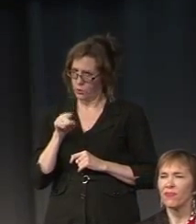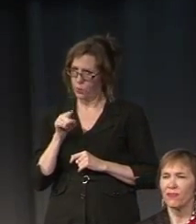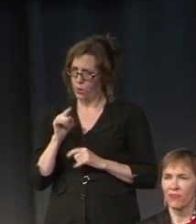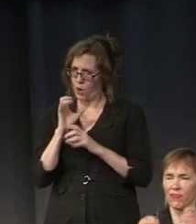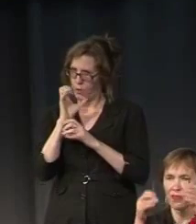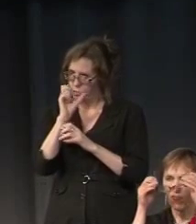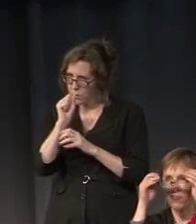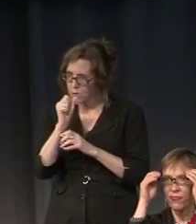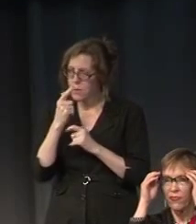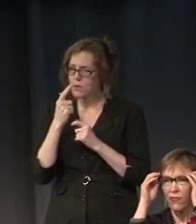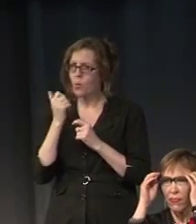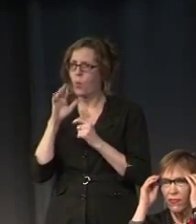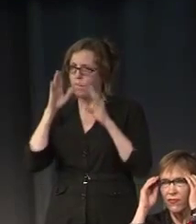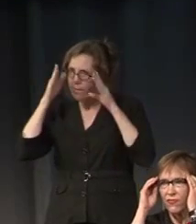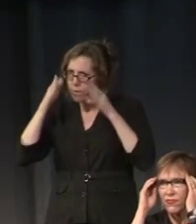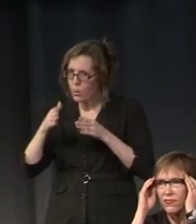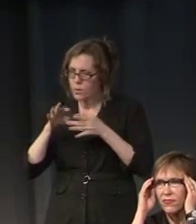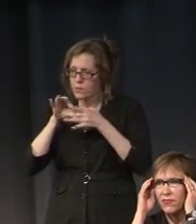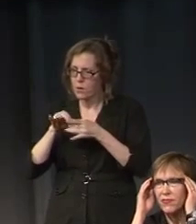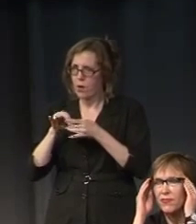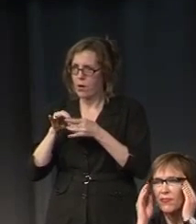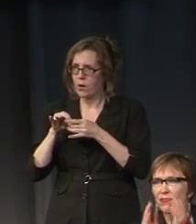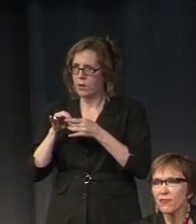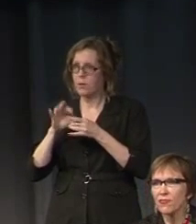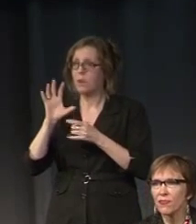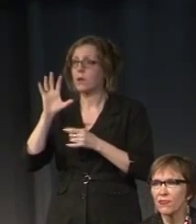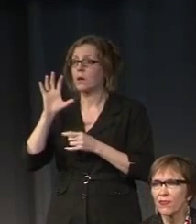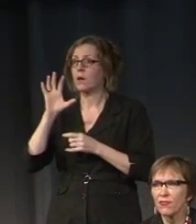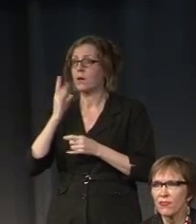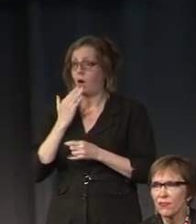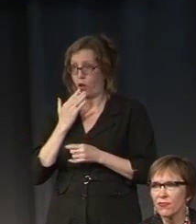on the fact that color was related to